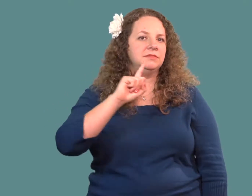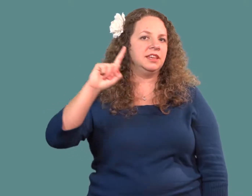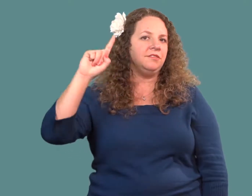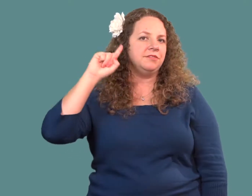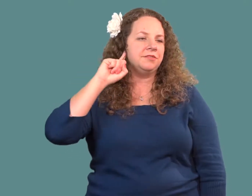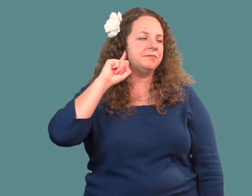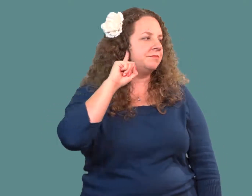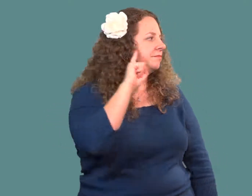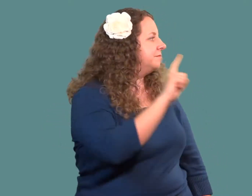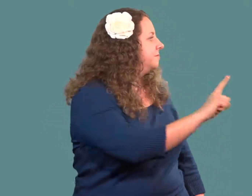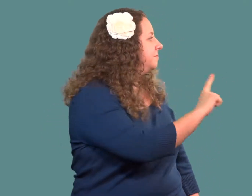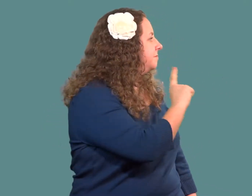deaf.